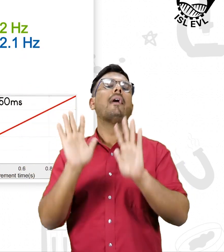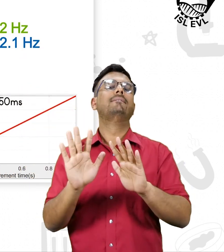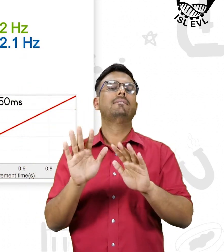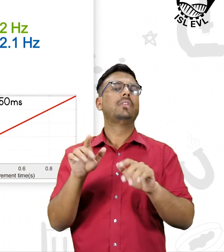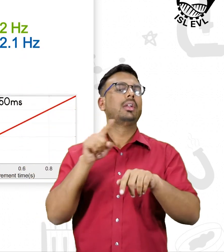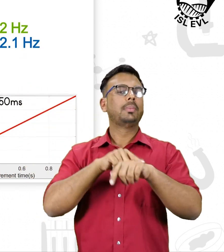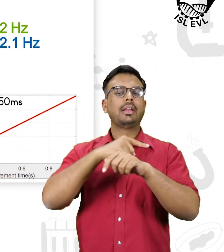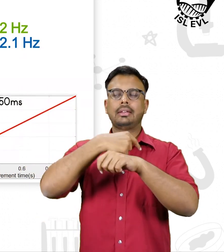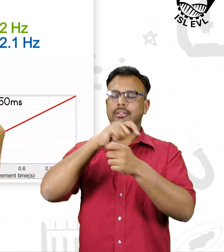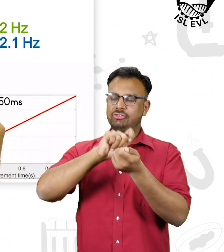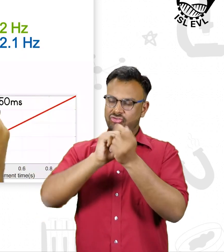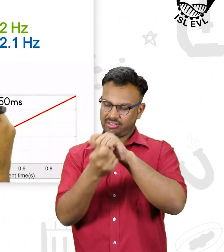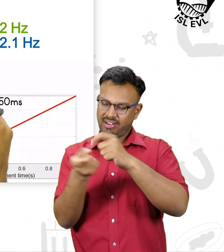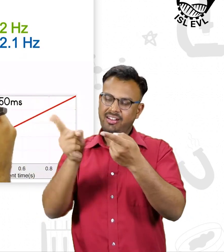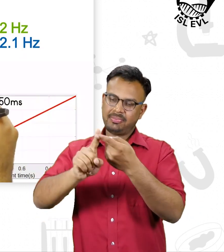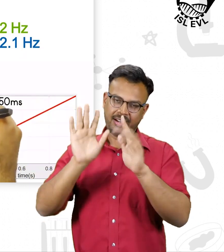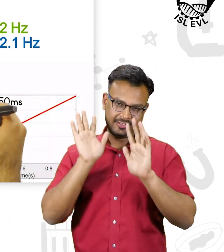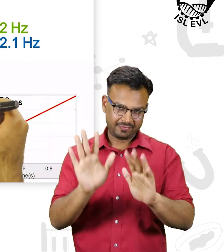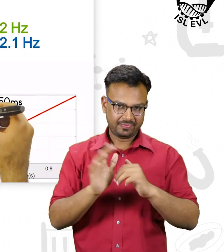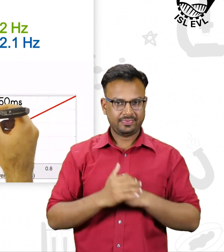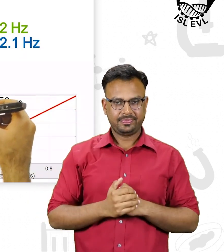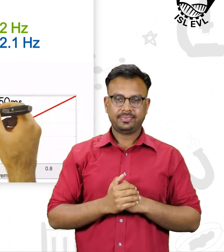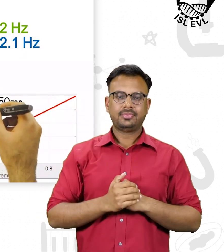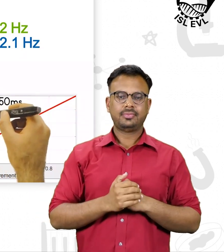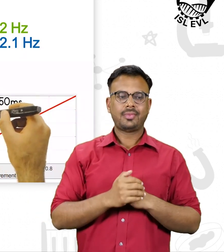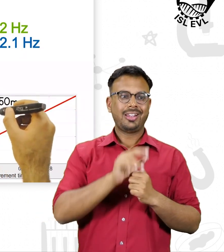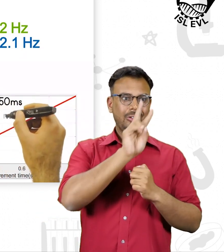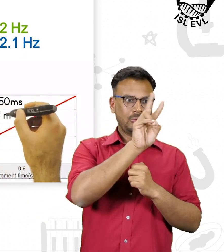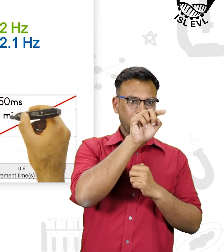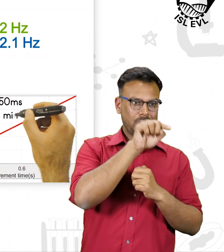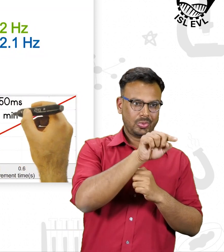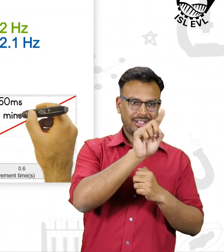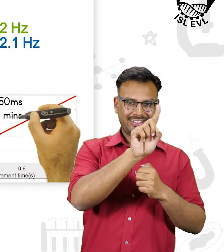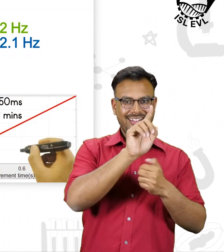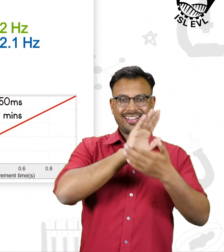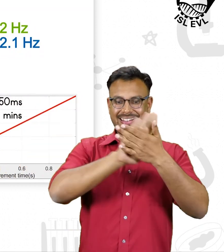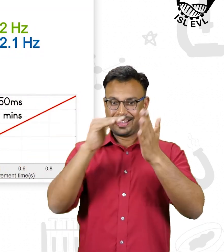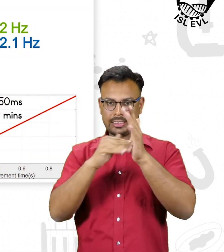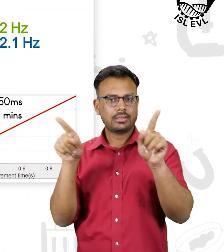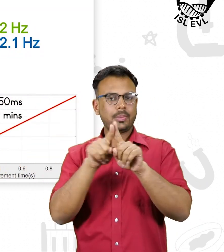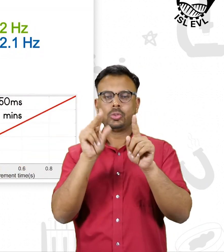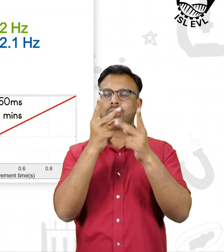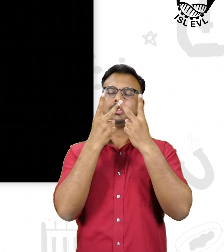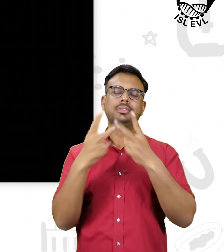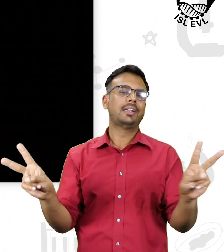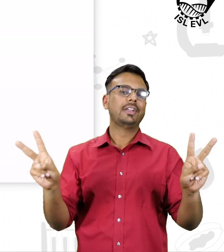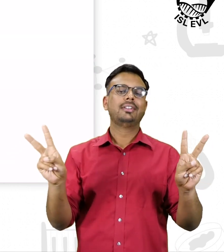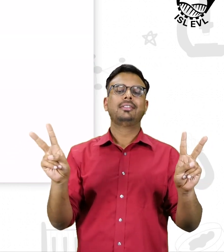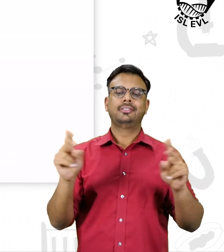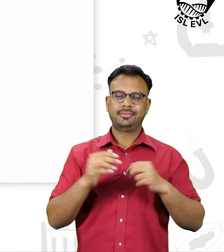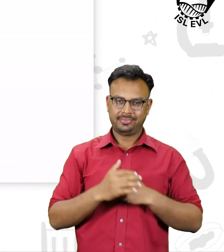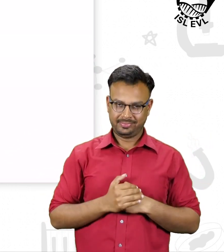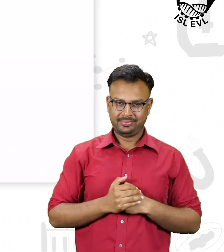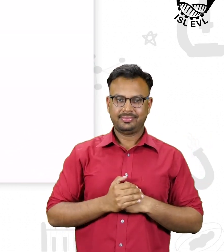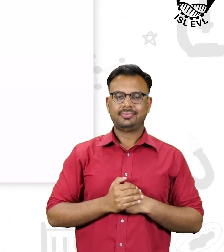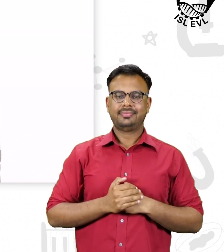milliseconds faster. Hence for every 1 hour the clock runs faster by 3 minutes.